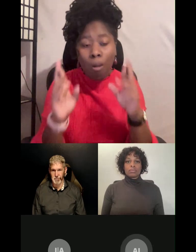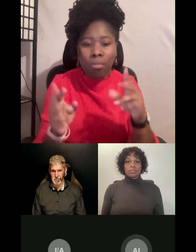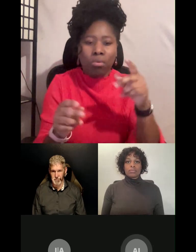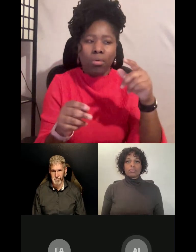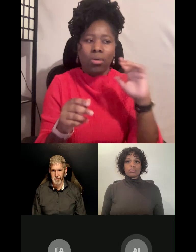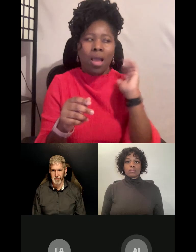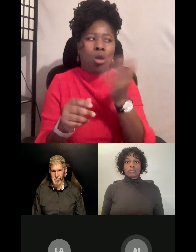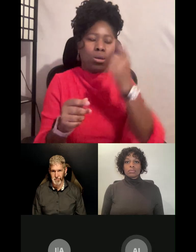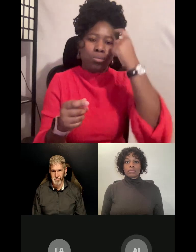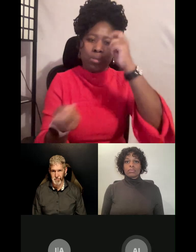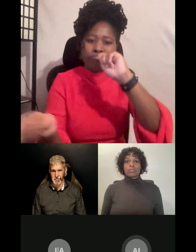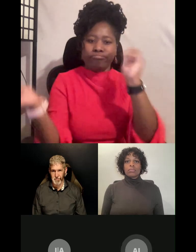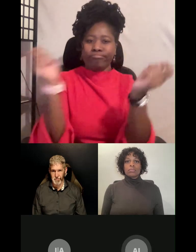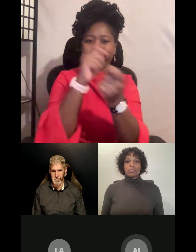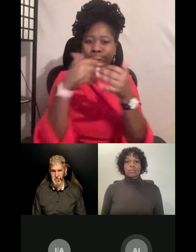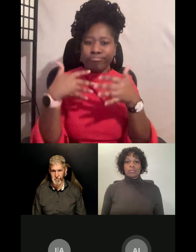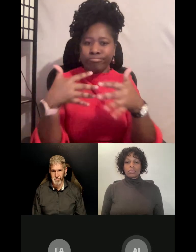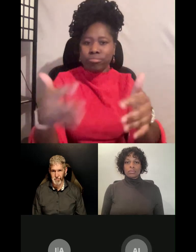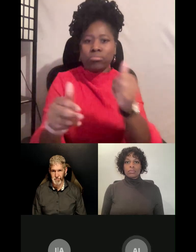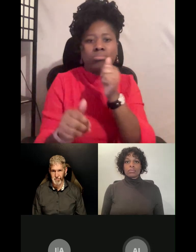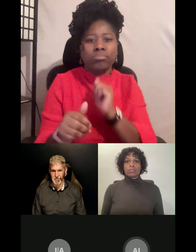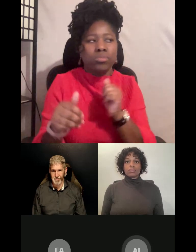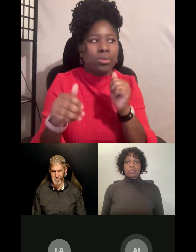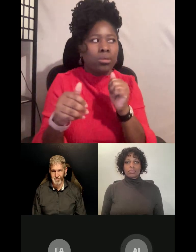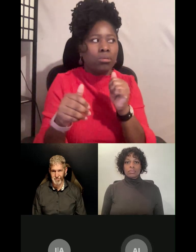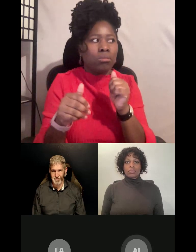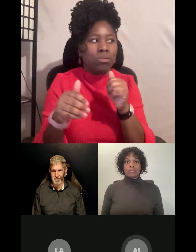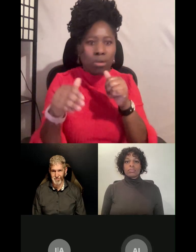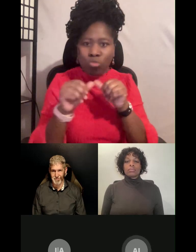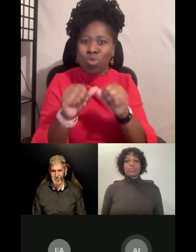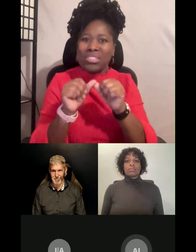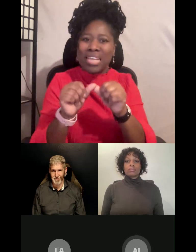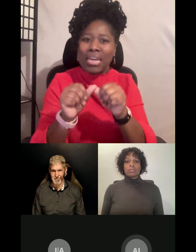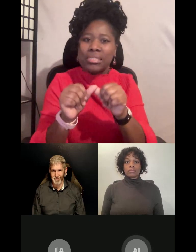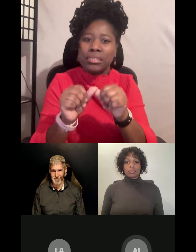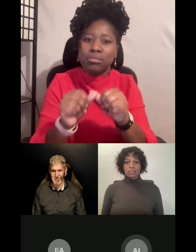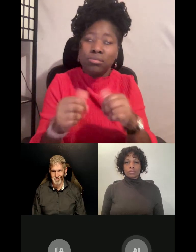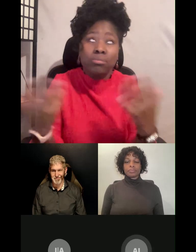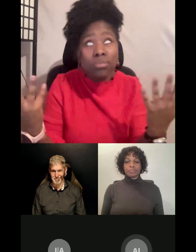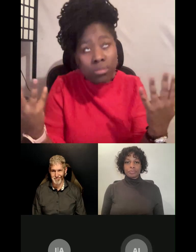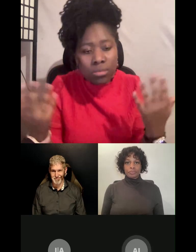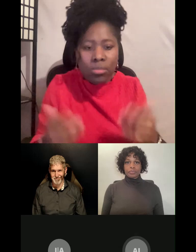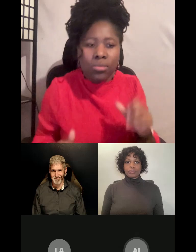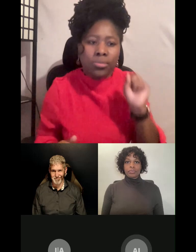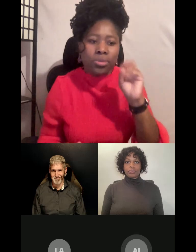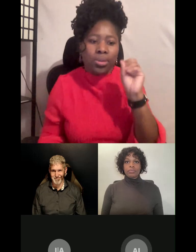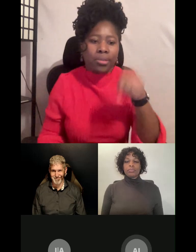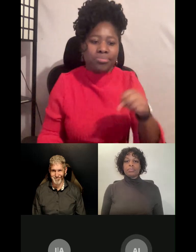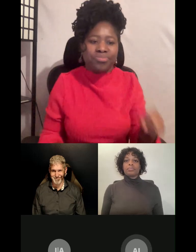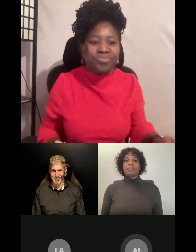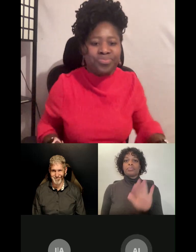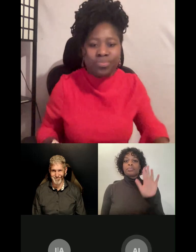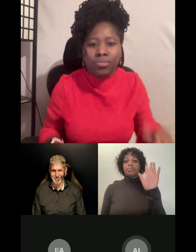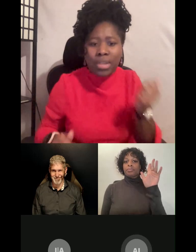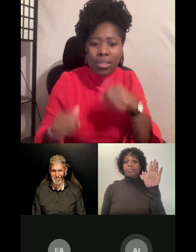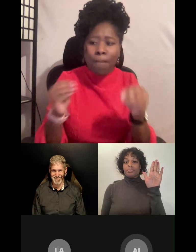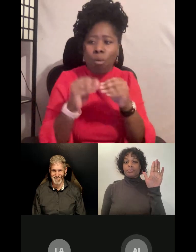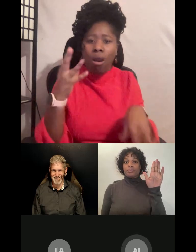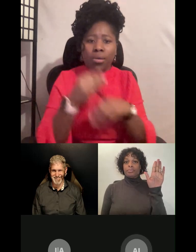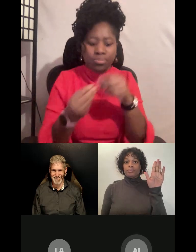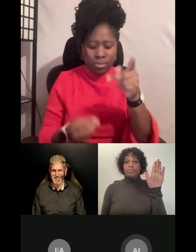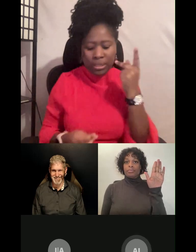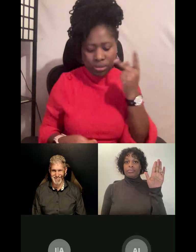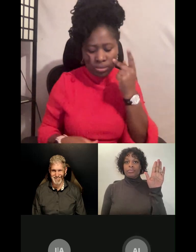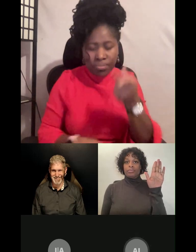It's about the people who will look up to you, the people who would see themselves in you. And so we also have to change the way we think about this topic. And like I